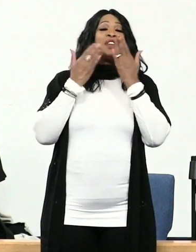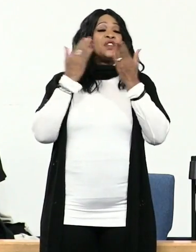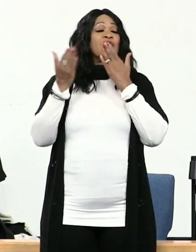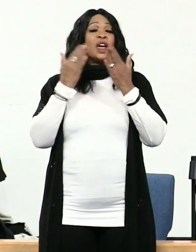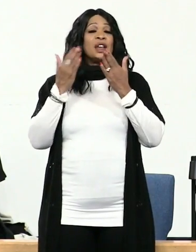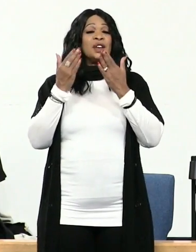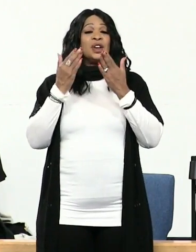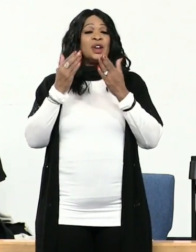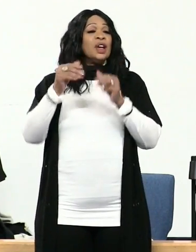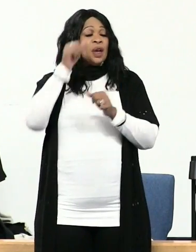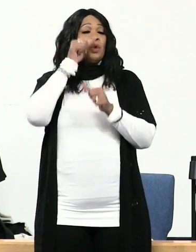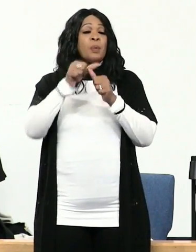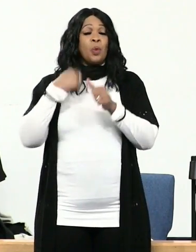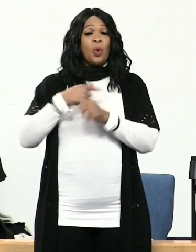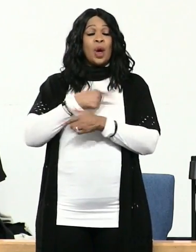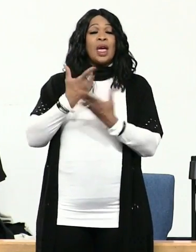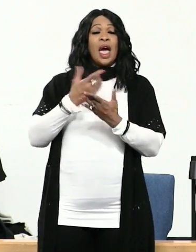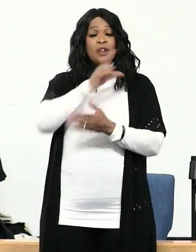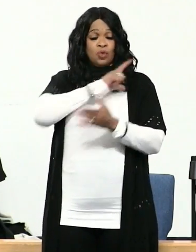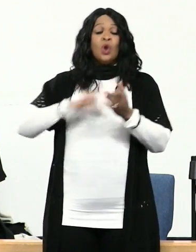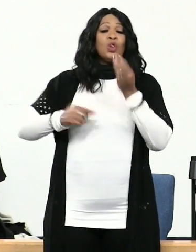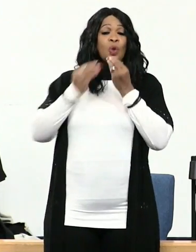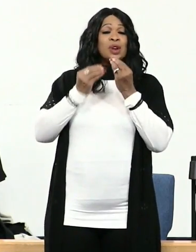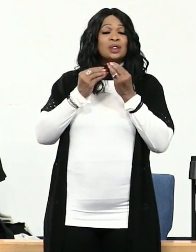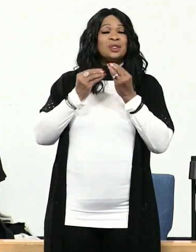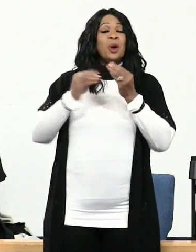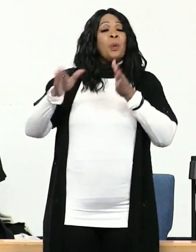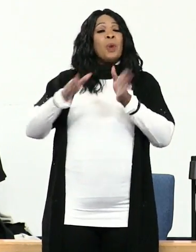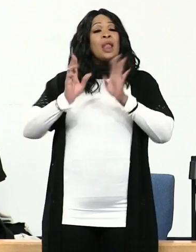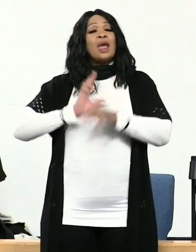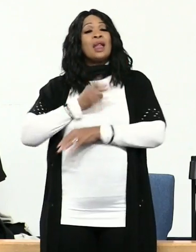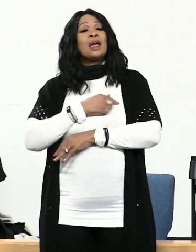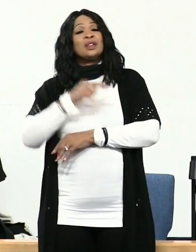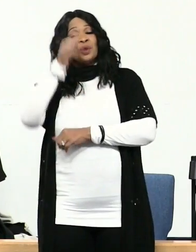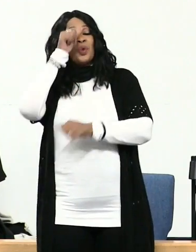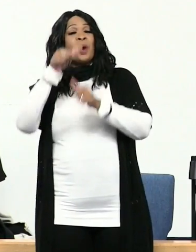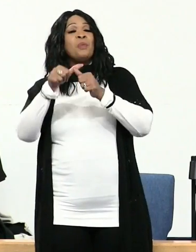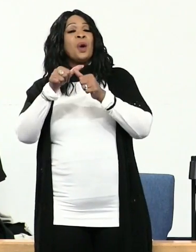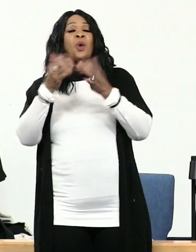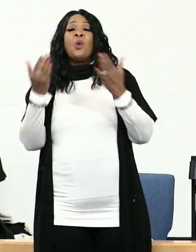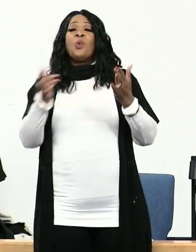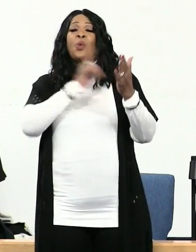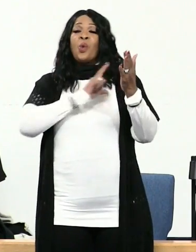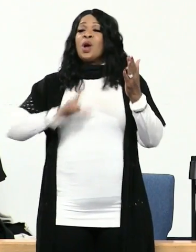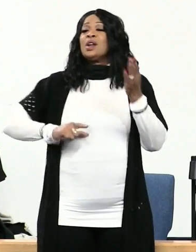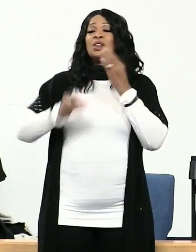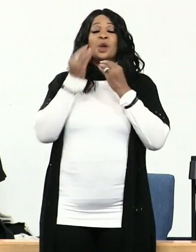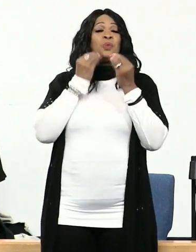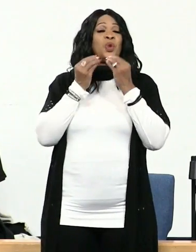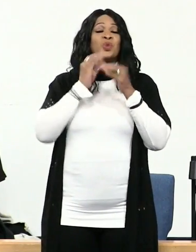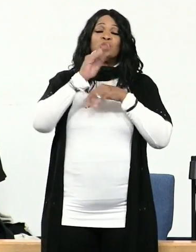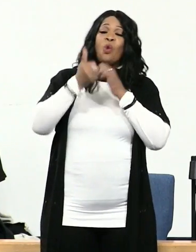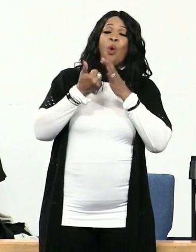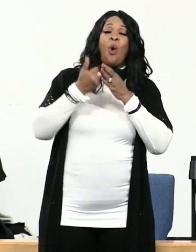moment, we're about to have communion. Let us remember what communion is all